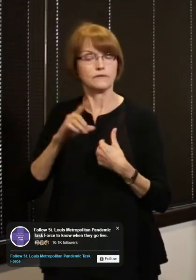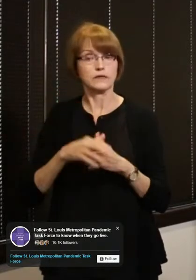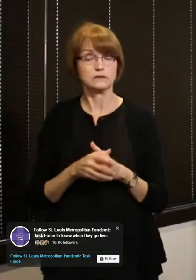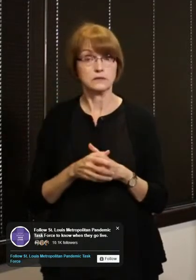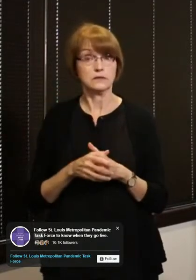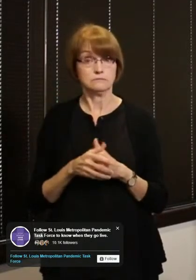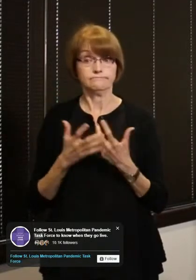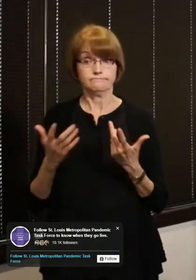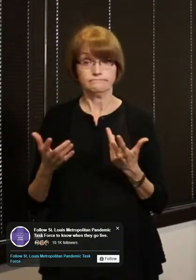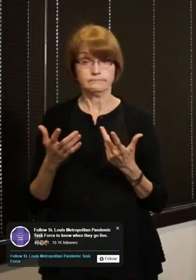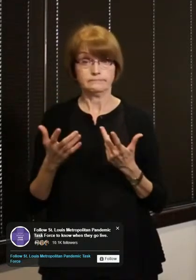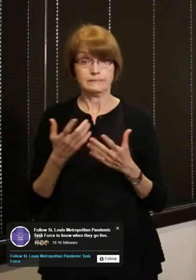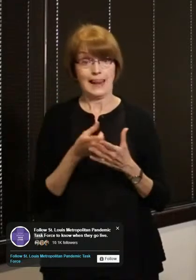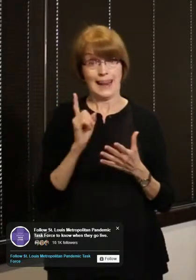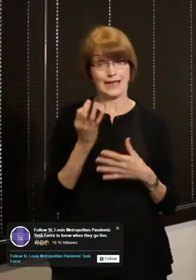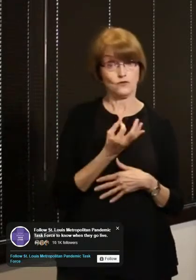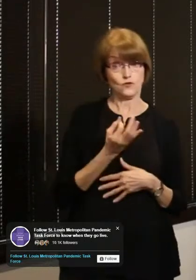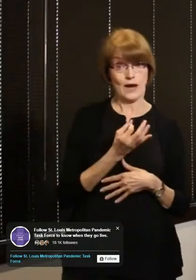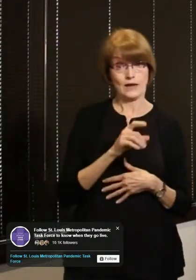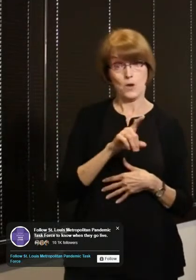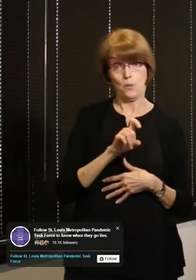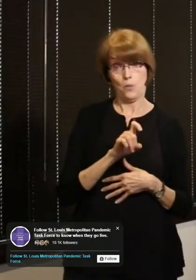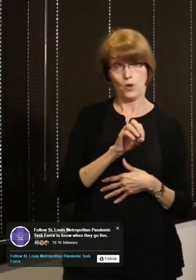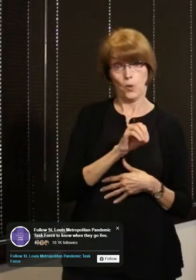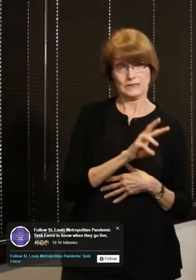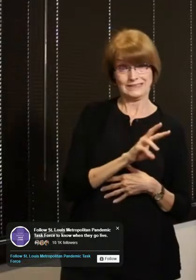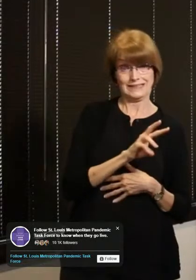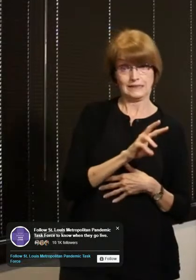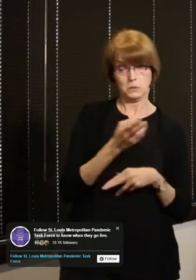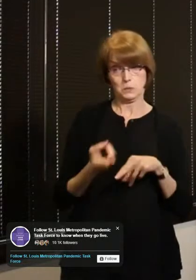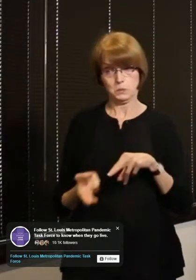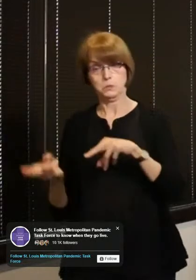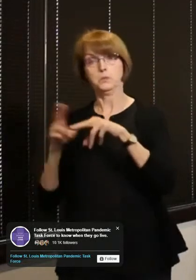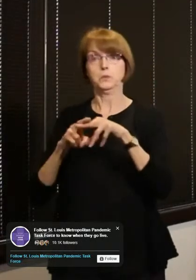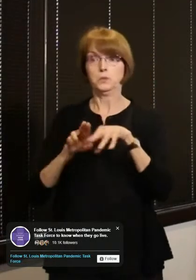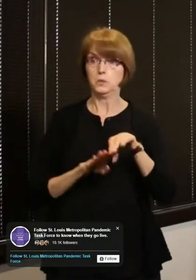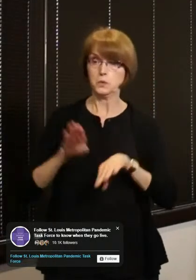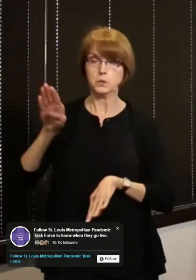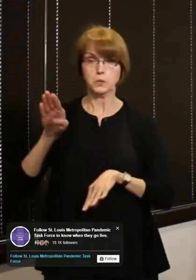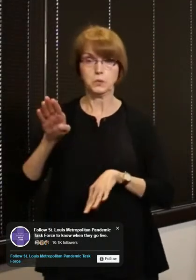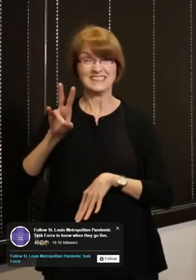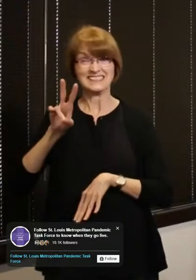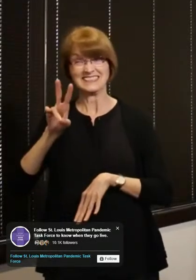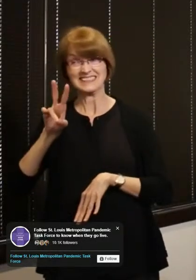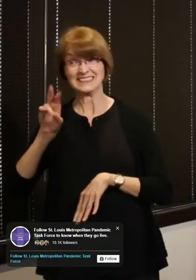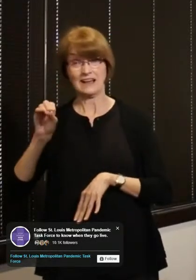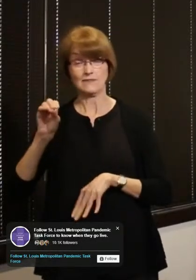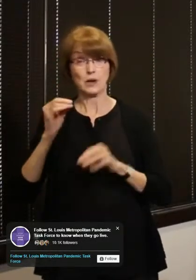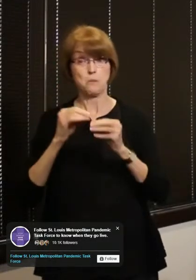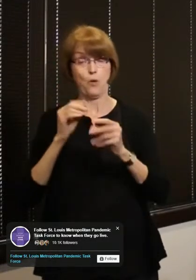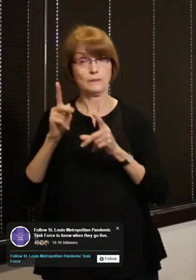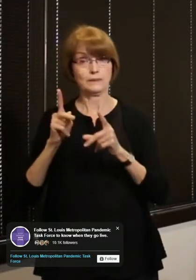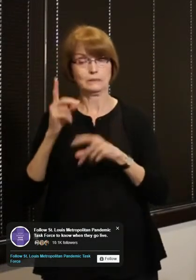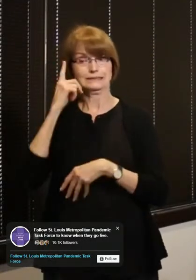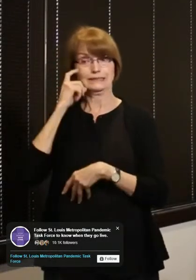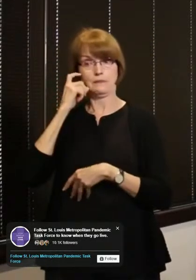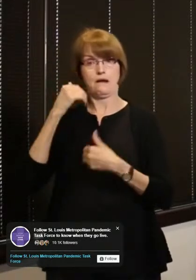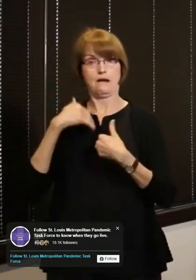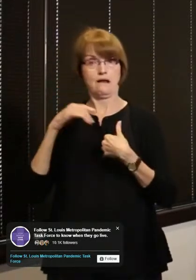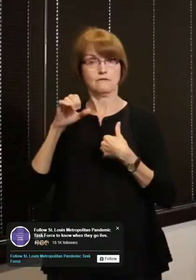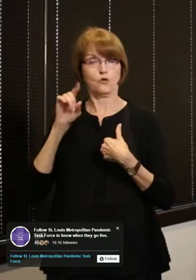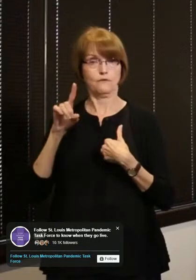large jump from last Friday when we had 106. So we've added 70 more suspected patients since